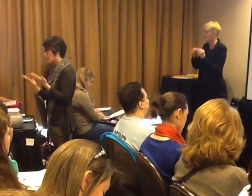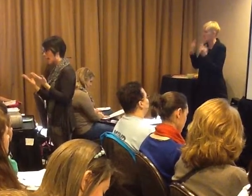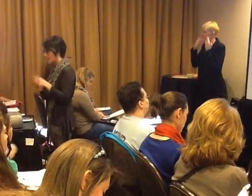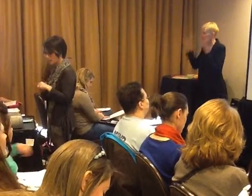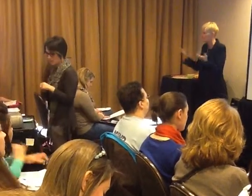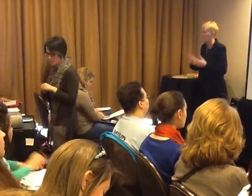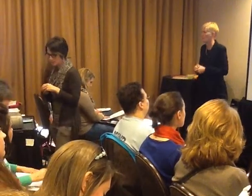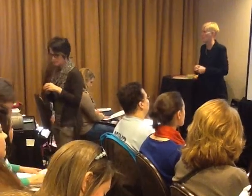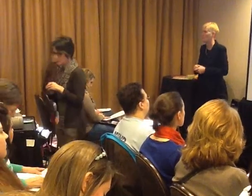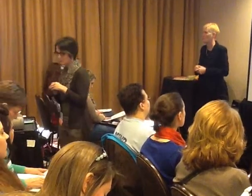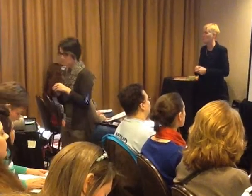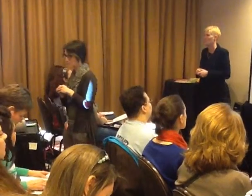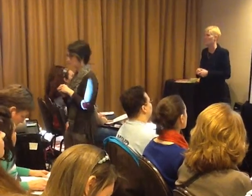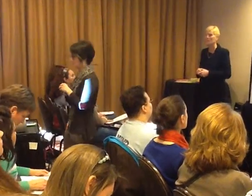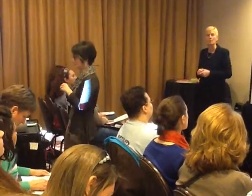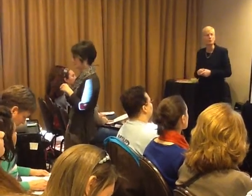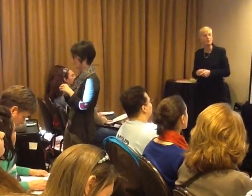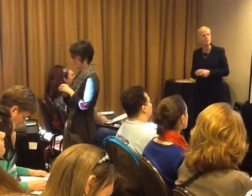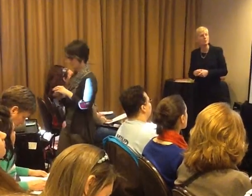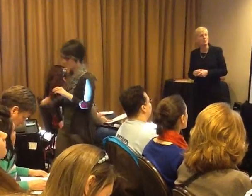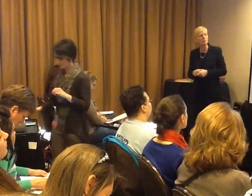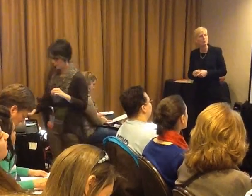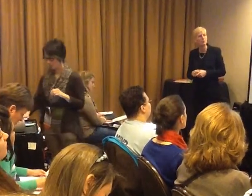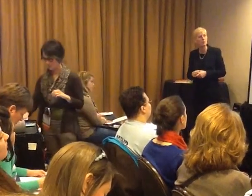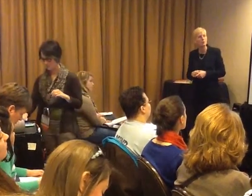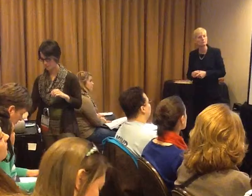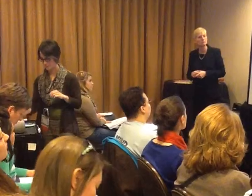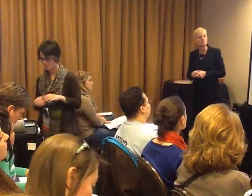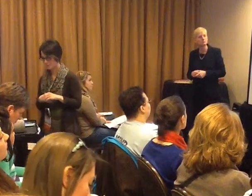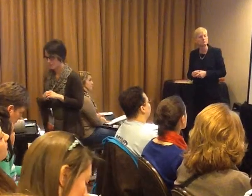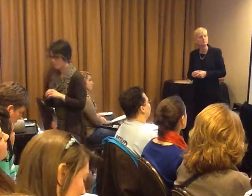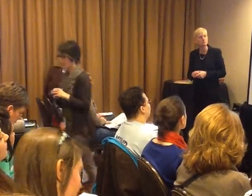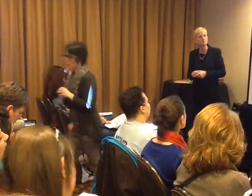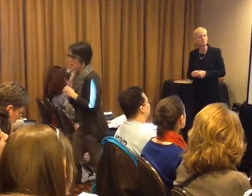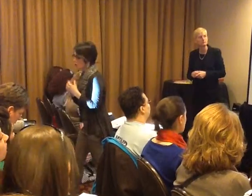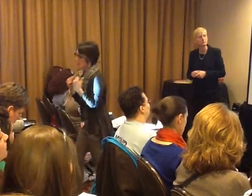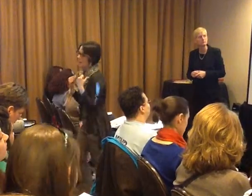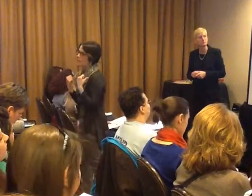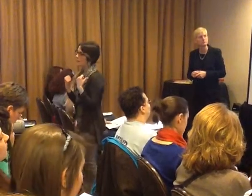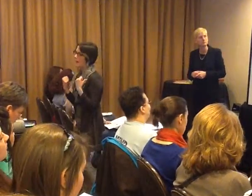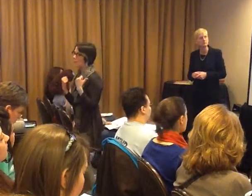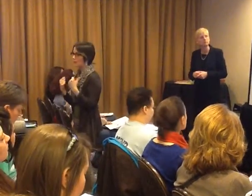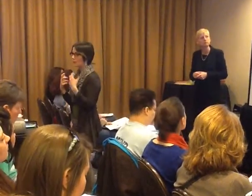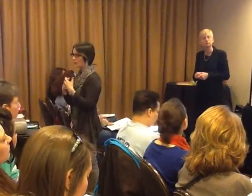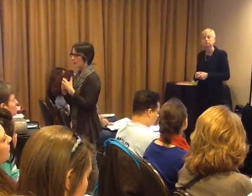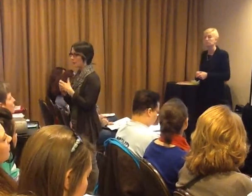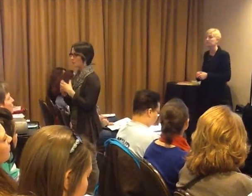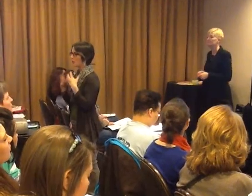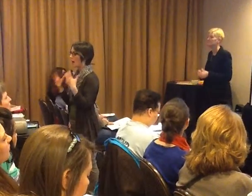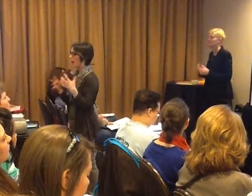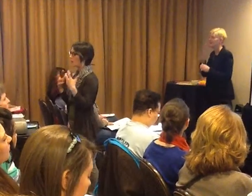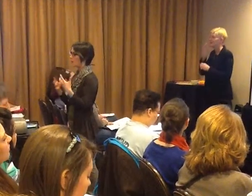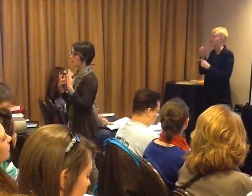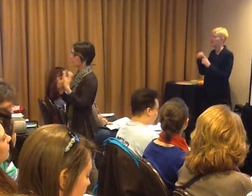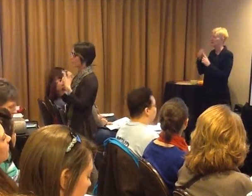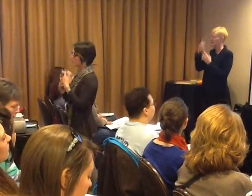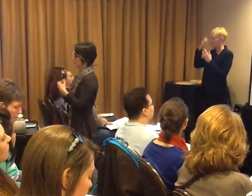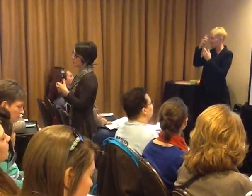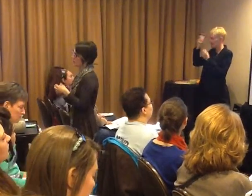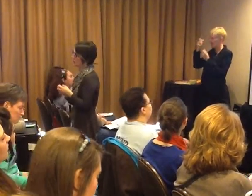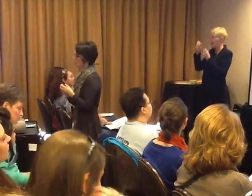numbers or not. talking about that memory load, so how